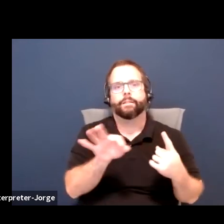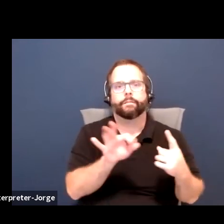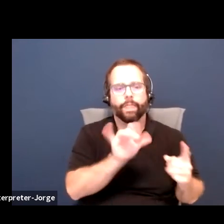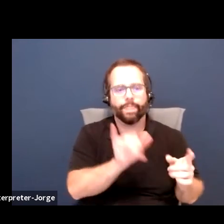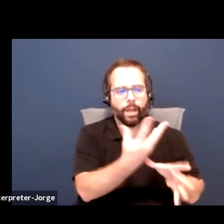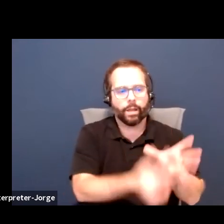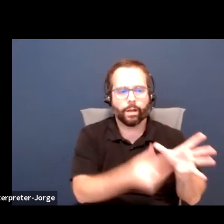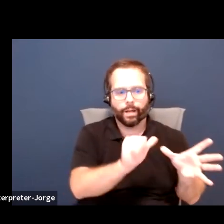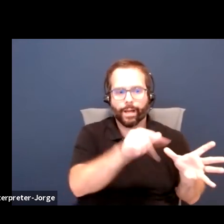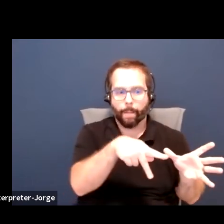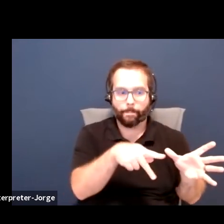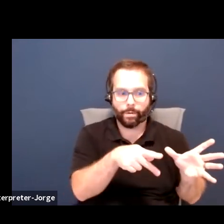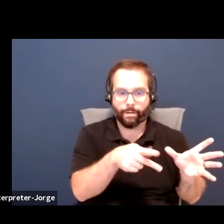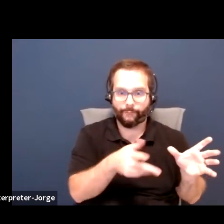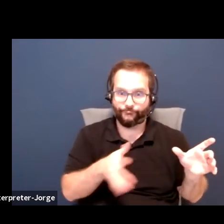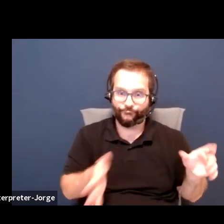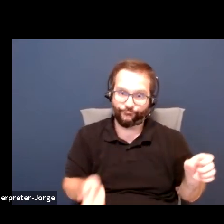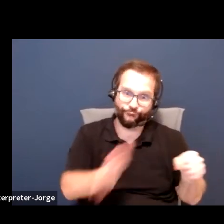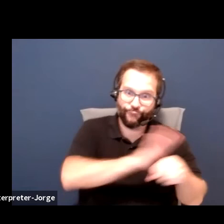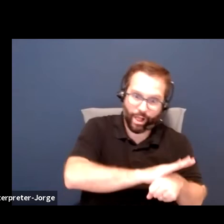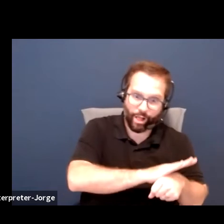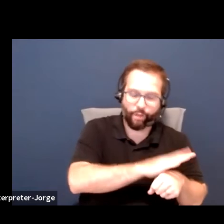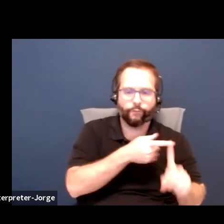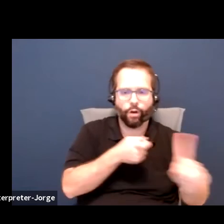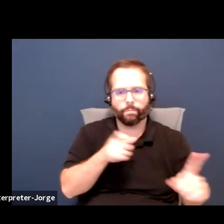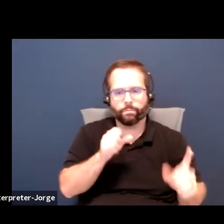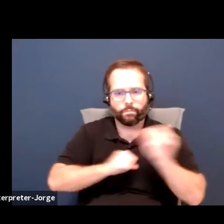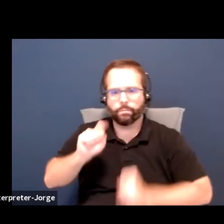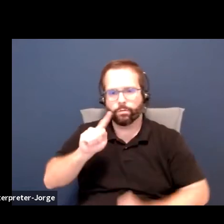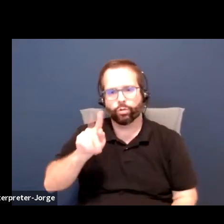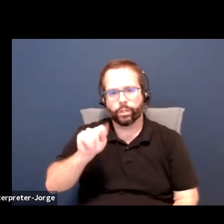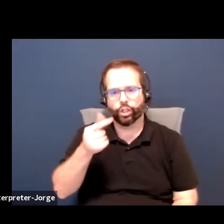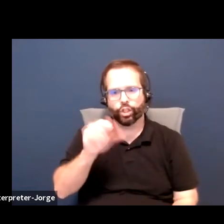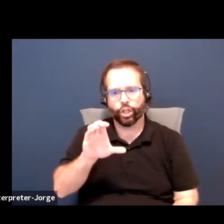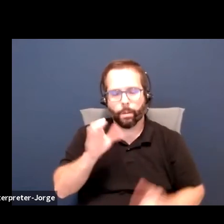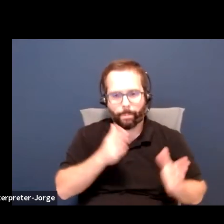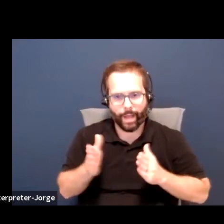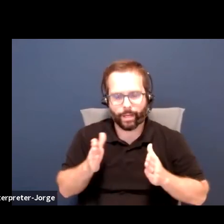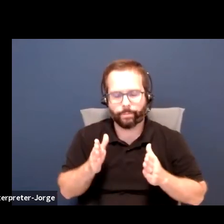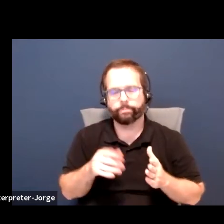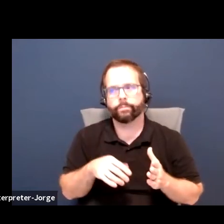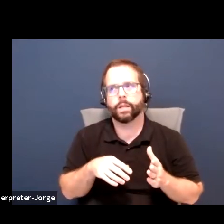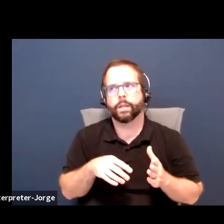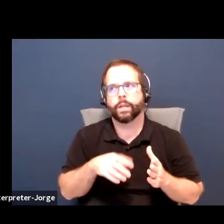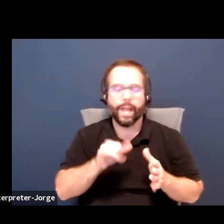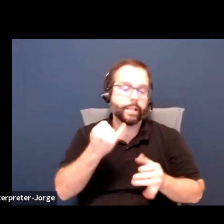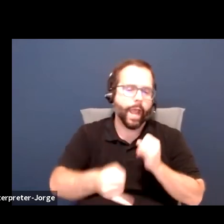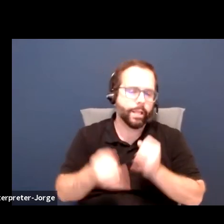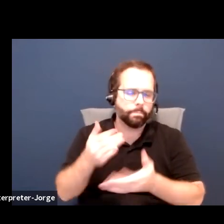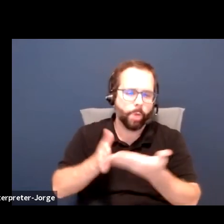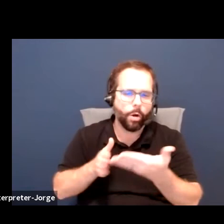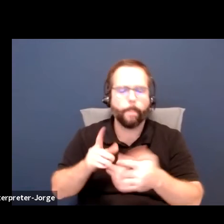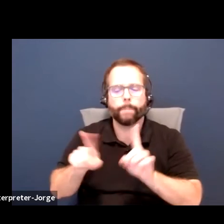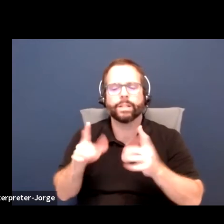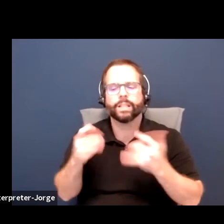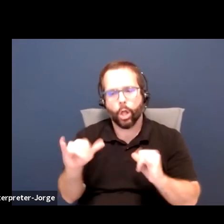planning process, that's a broad process. And we talked about this in the last session a little bit, but that really should identify which